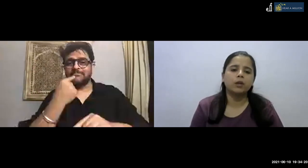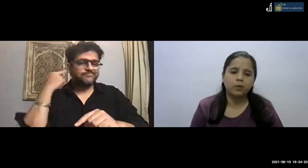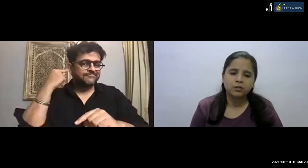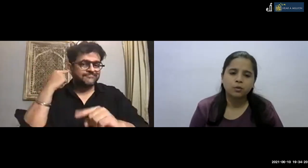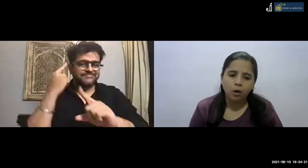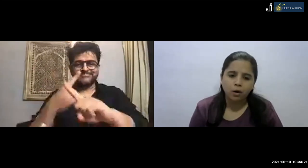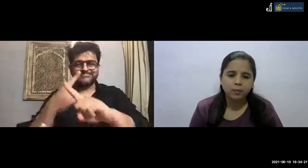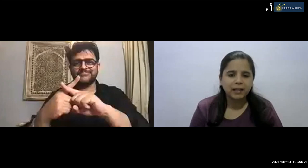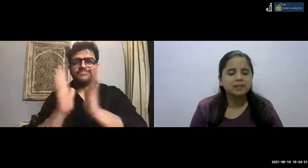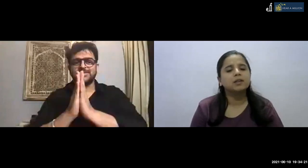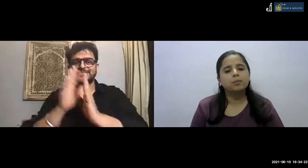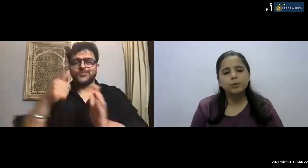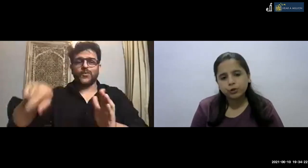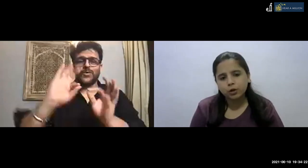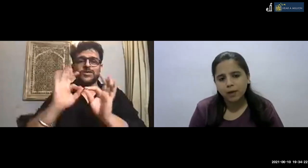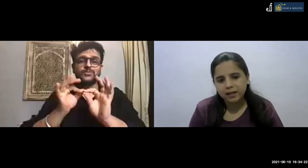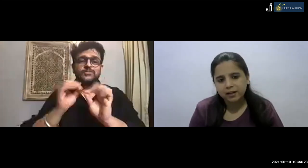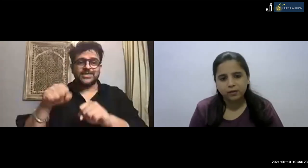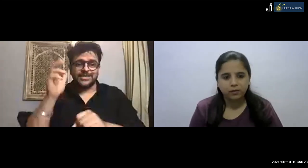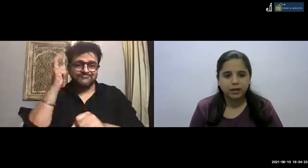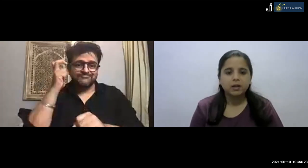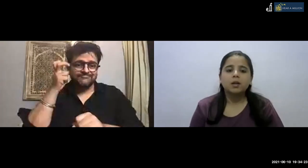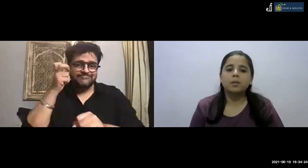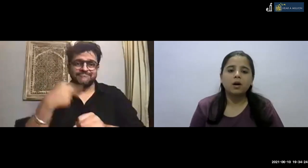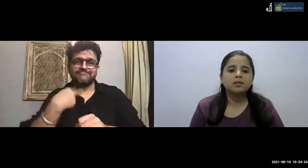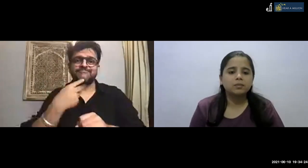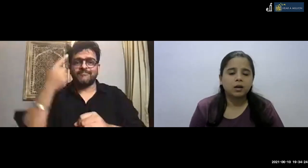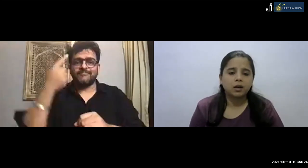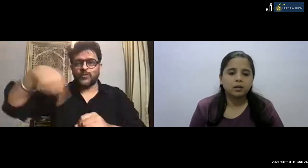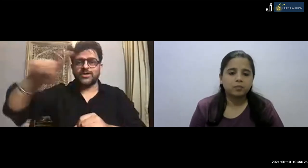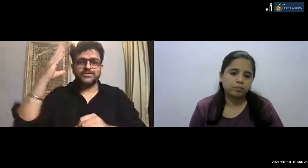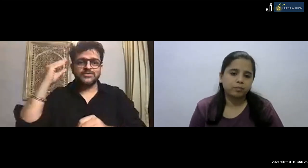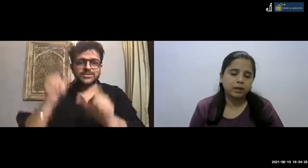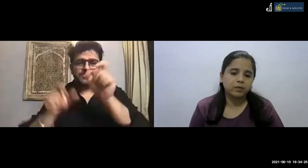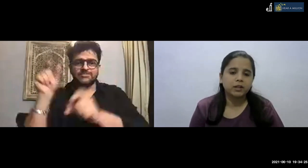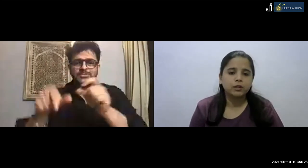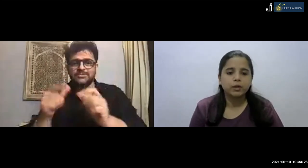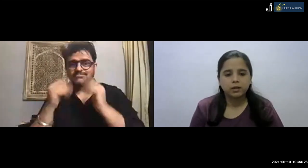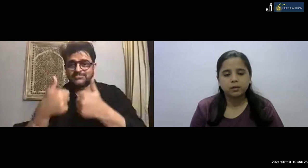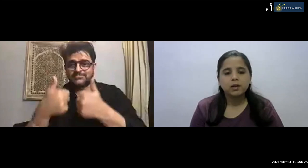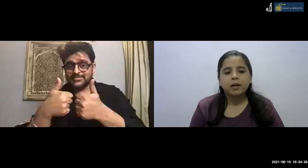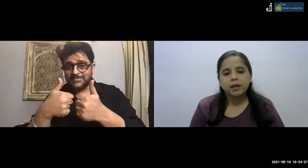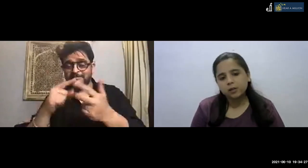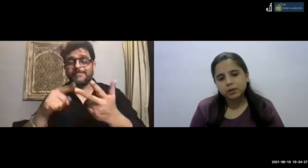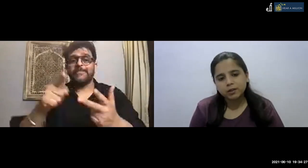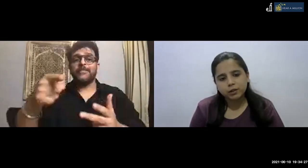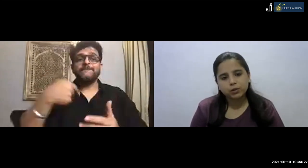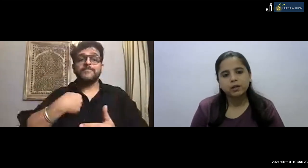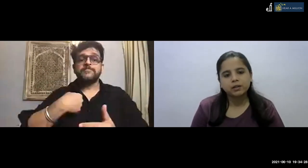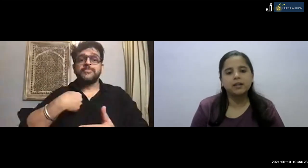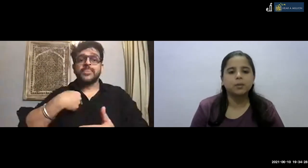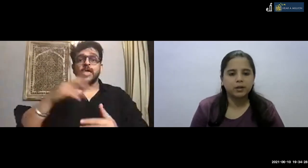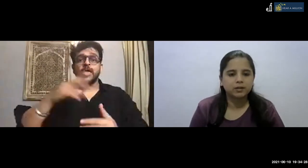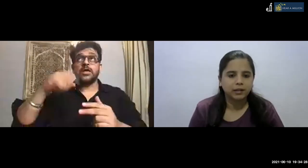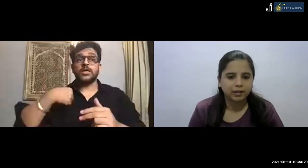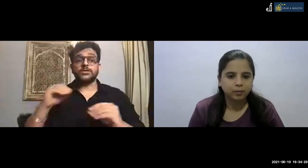like to request you all, please mute your mic, everyone, because everyone need to hearing person need to hear